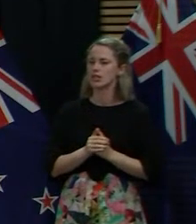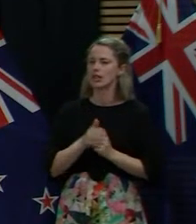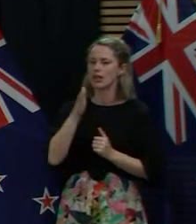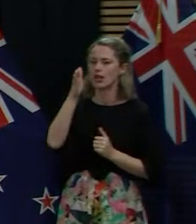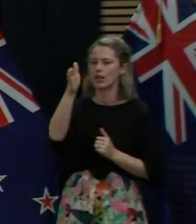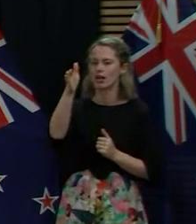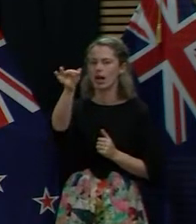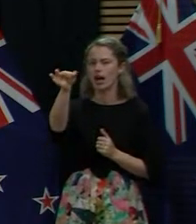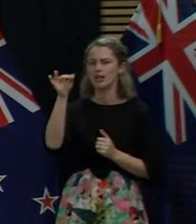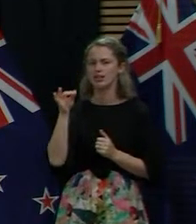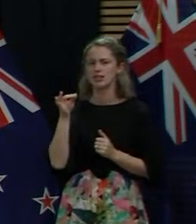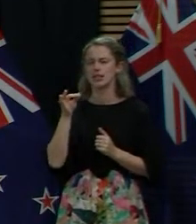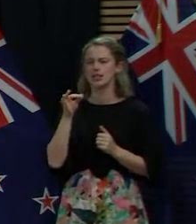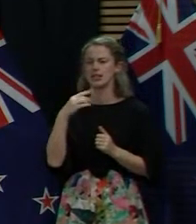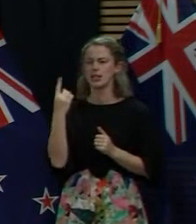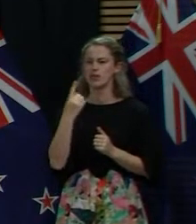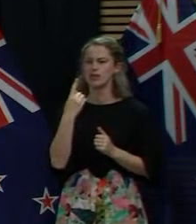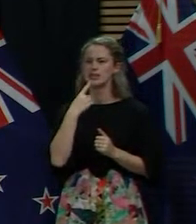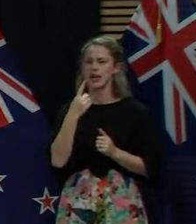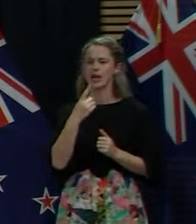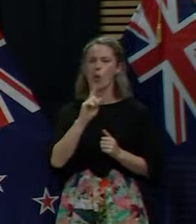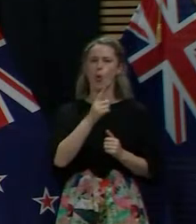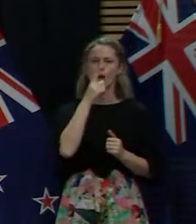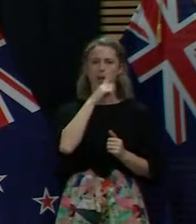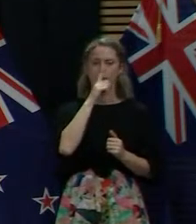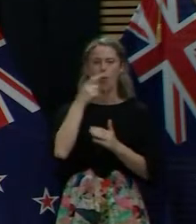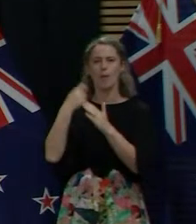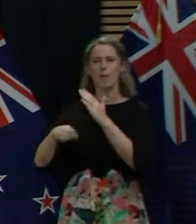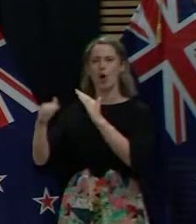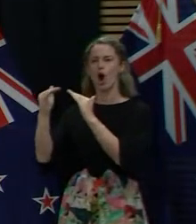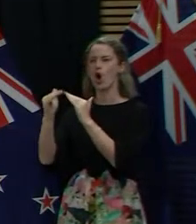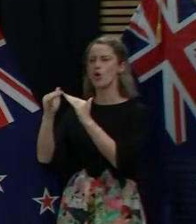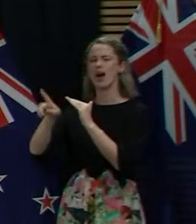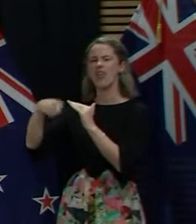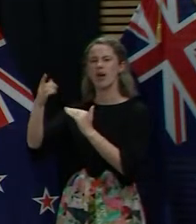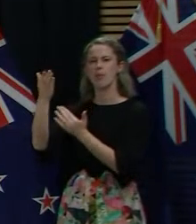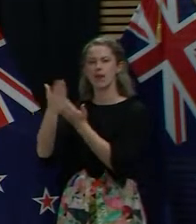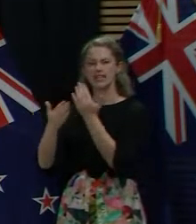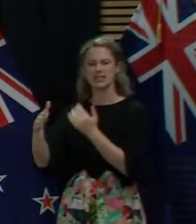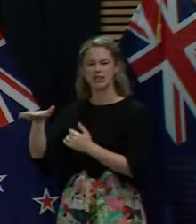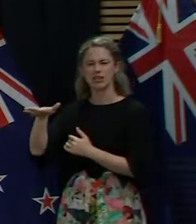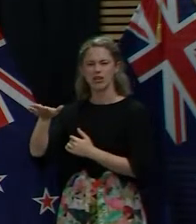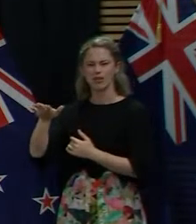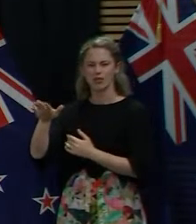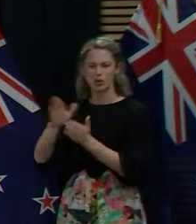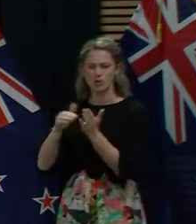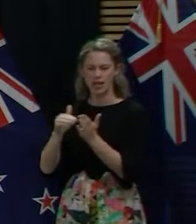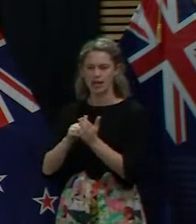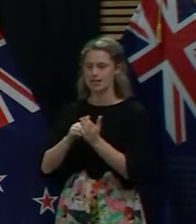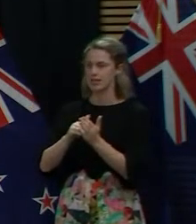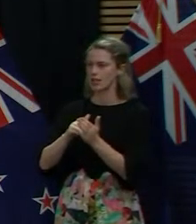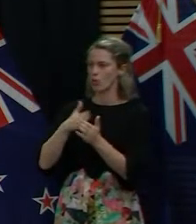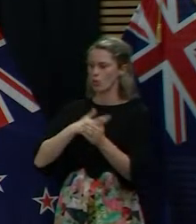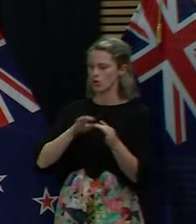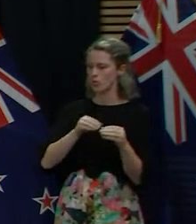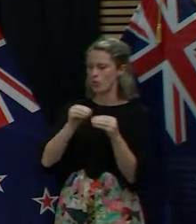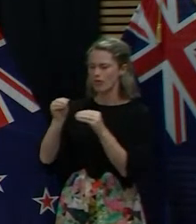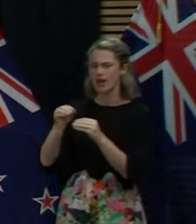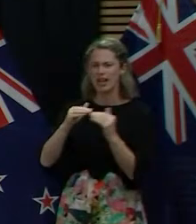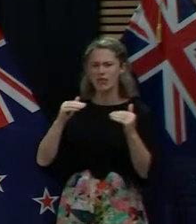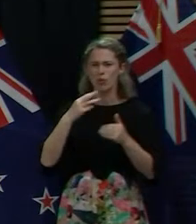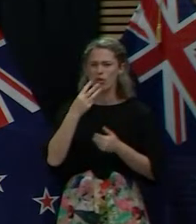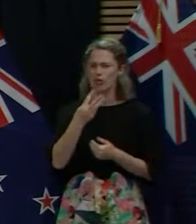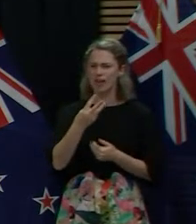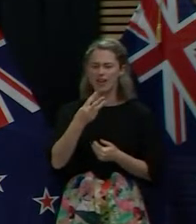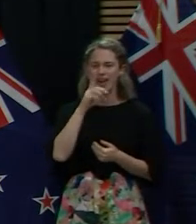story, Aucklanders who had bought homes elsewhere around the country and were planning to move before lockdown came around. Apparently still at level 3, the order's been